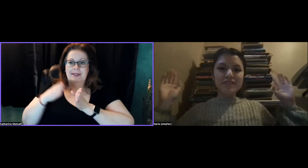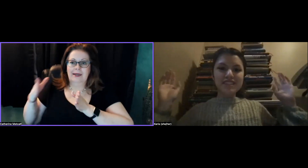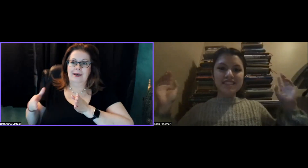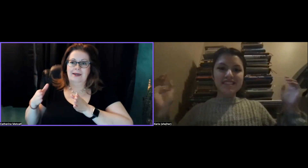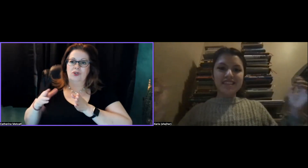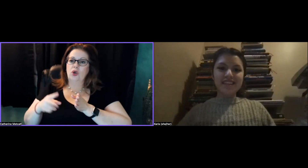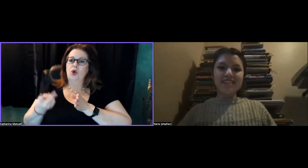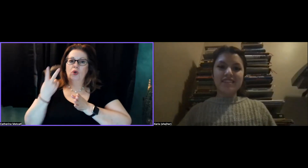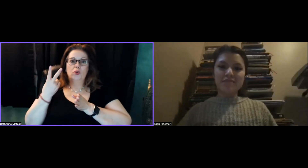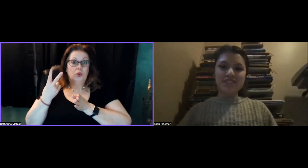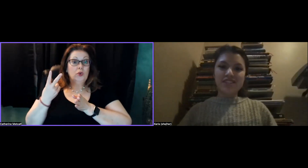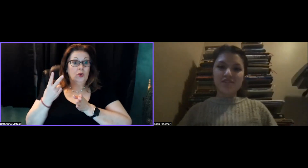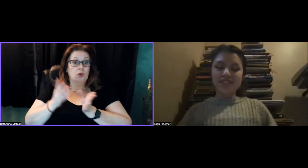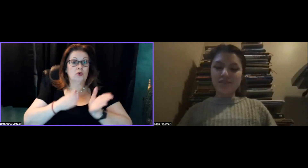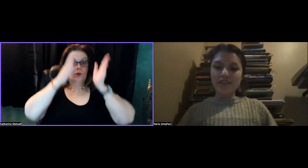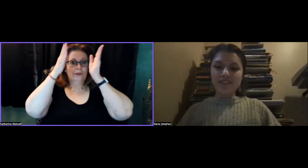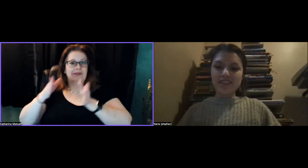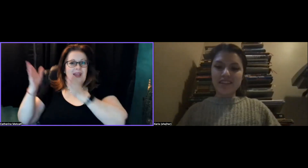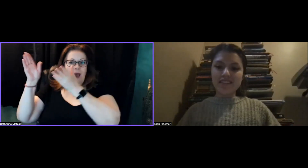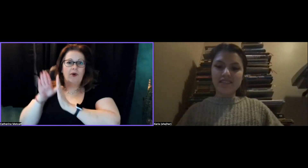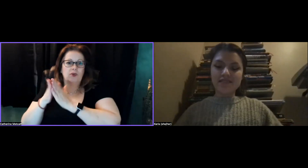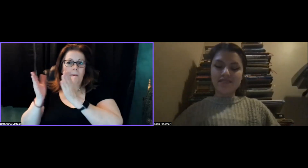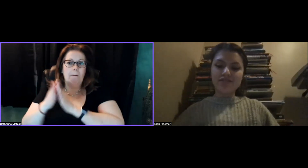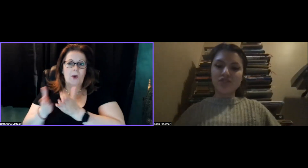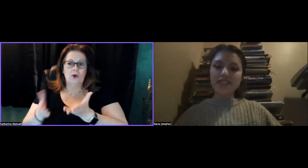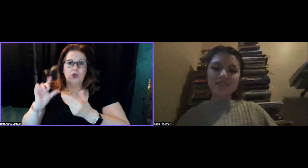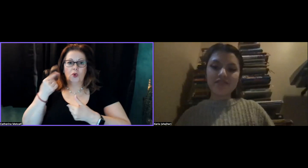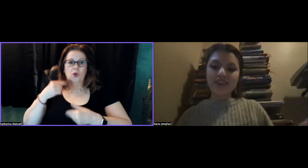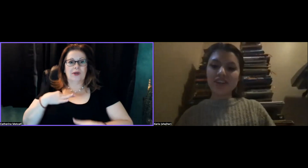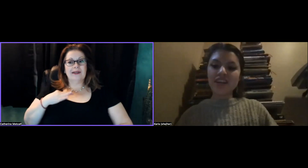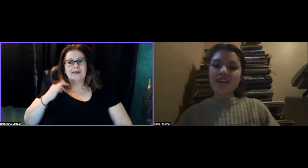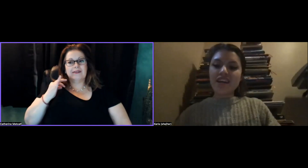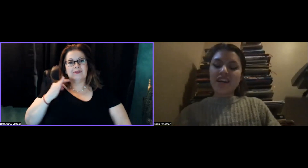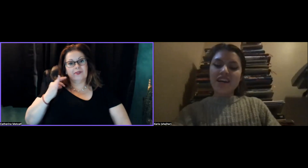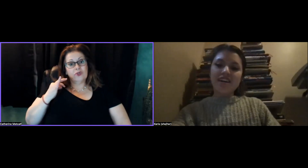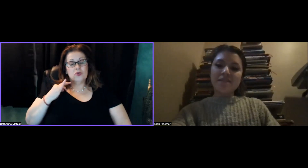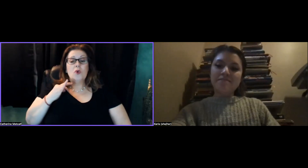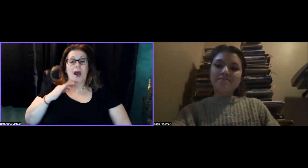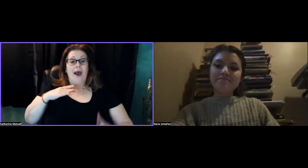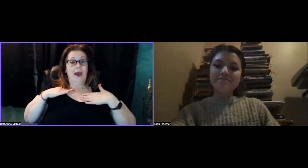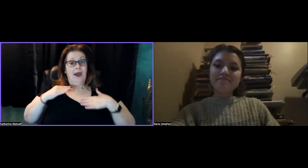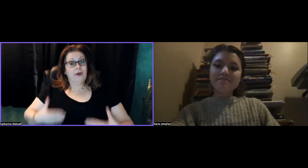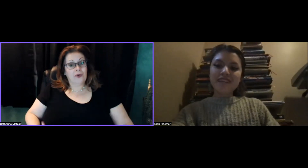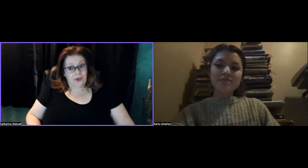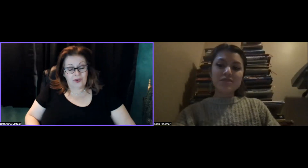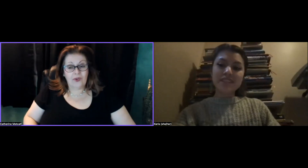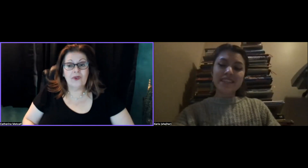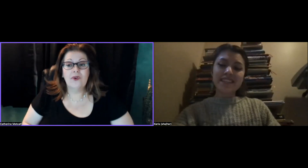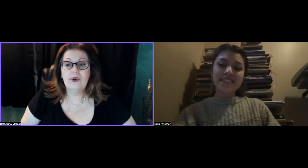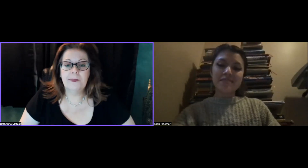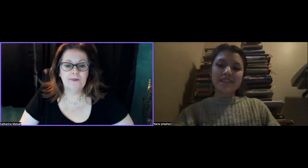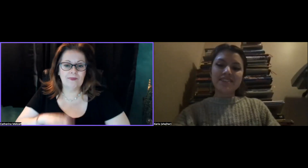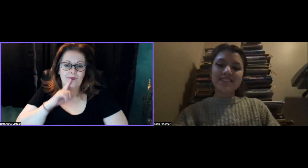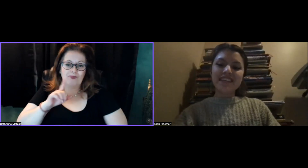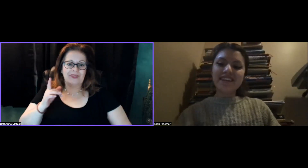of books, and I'm wearing a green sweater as a visual identifier. I'm just really